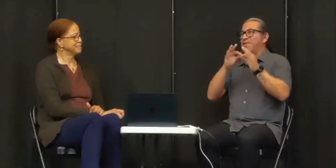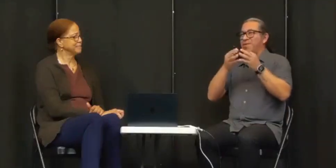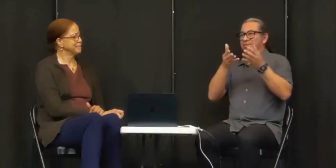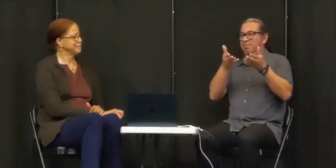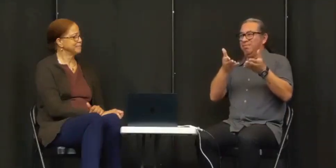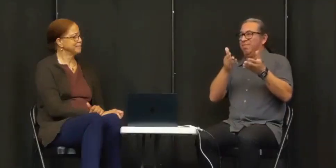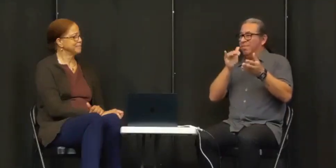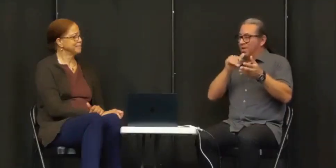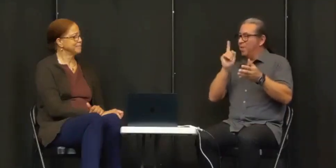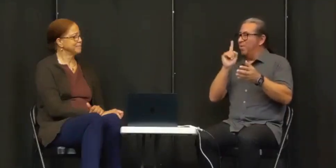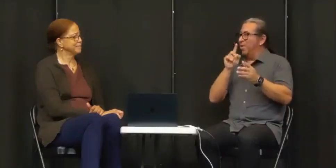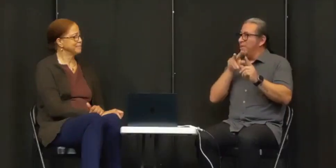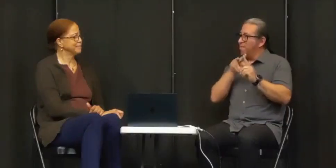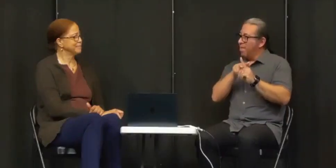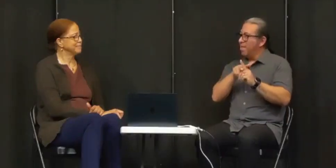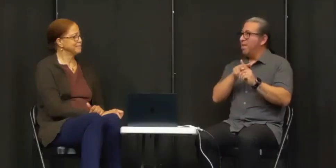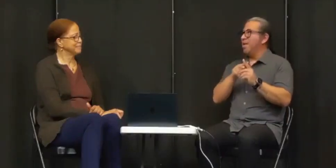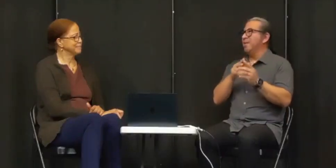family can go.